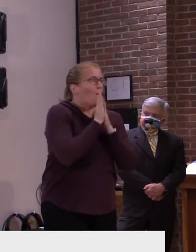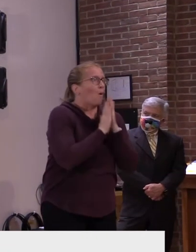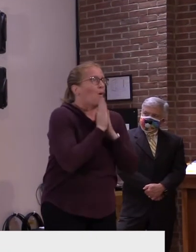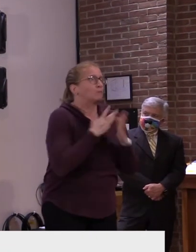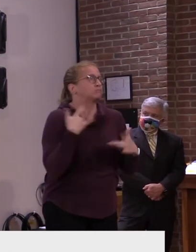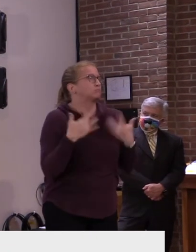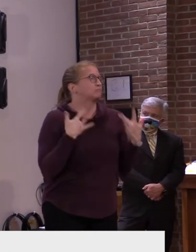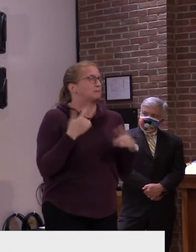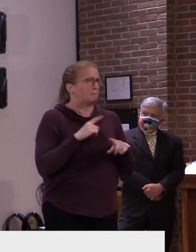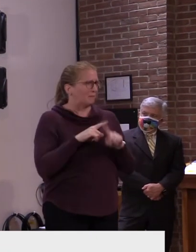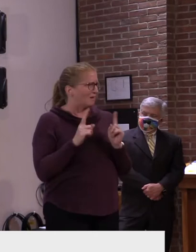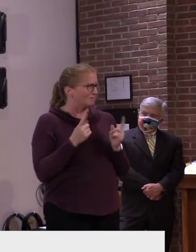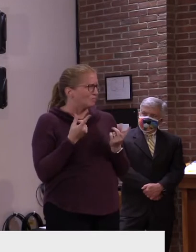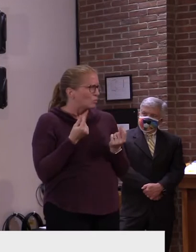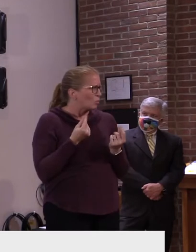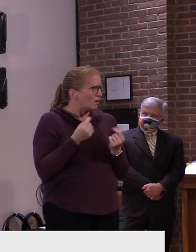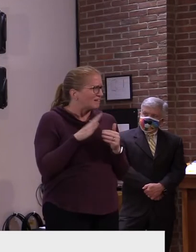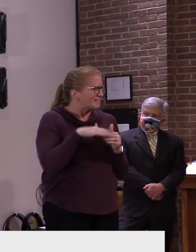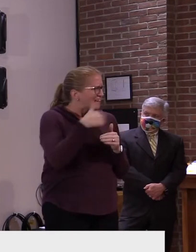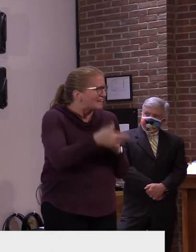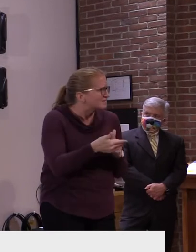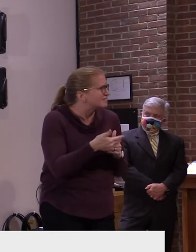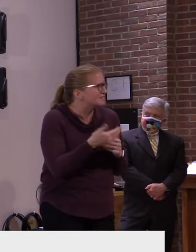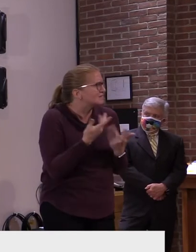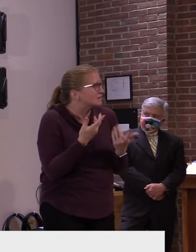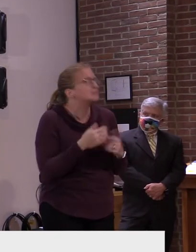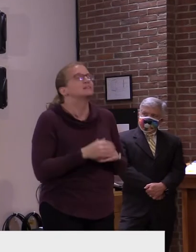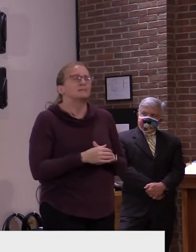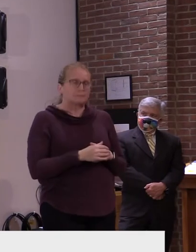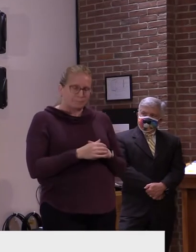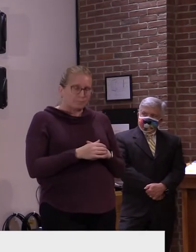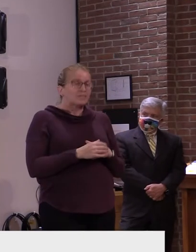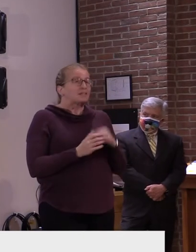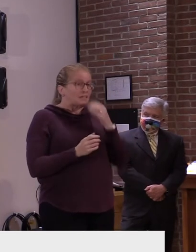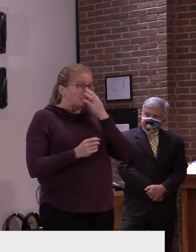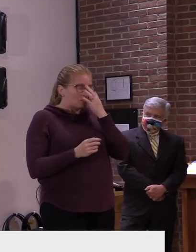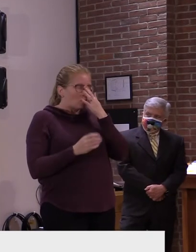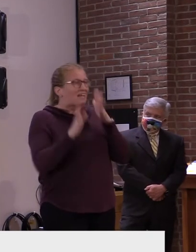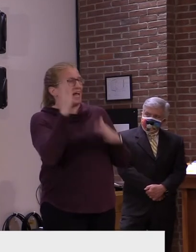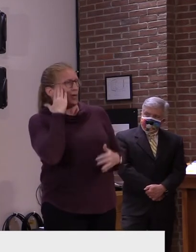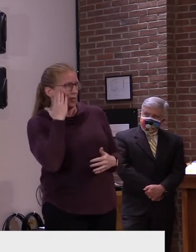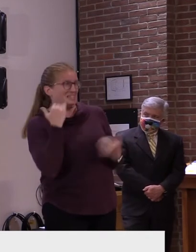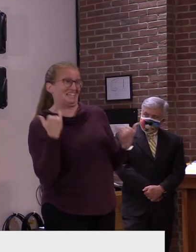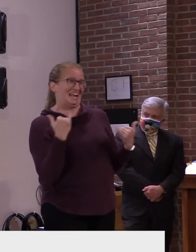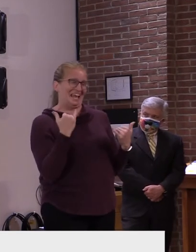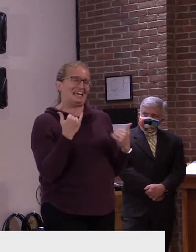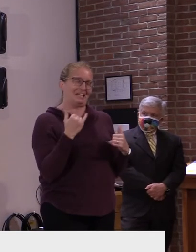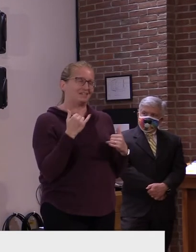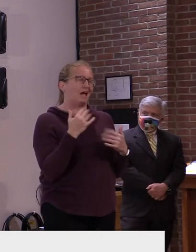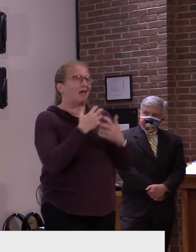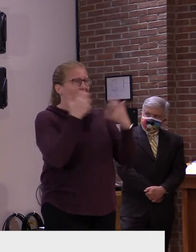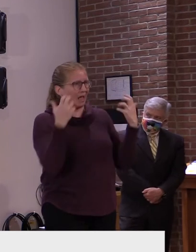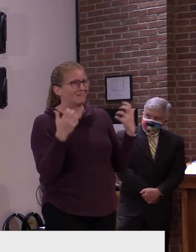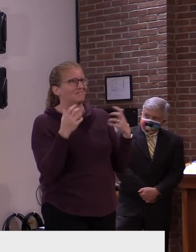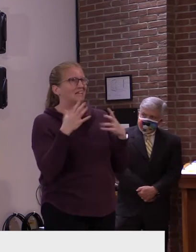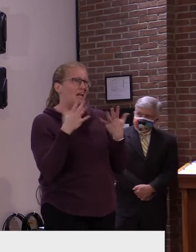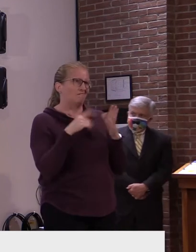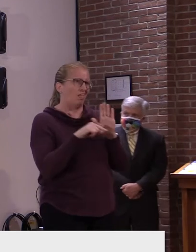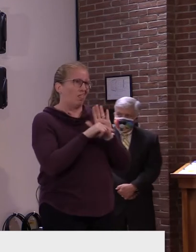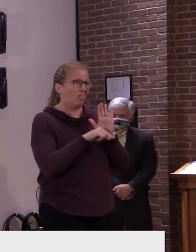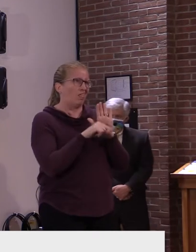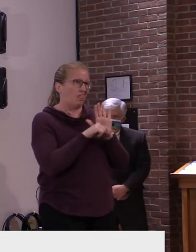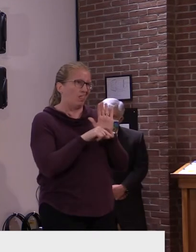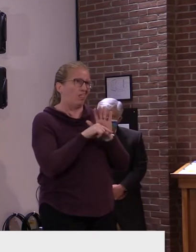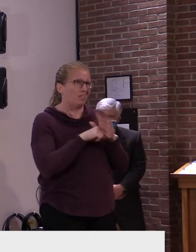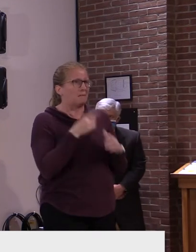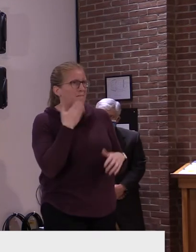yes and i know we presented a lot of uh pessimistic data today and hard things to digest that